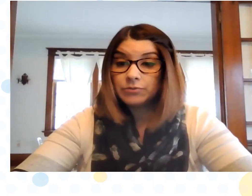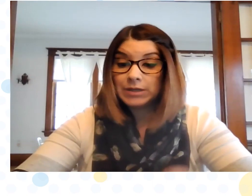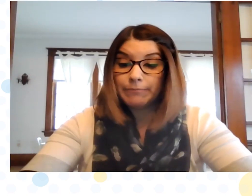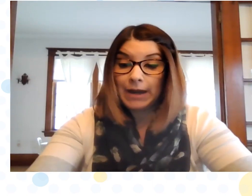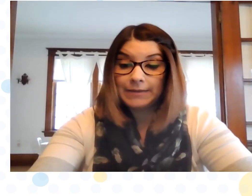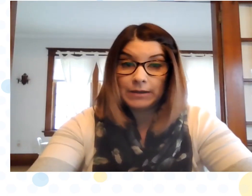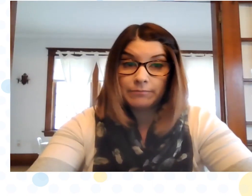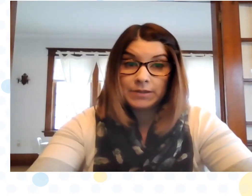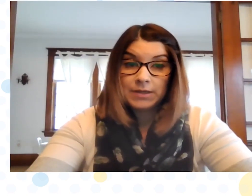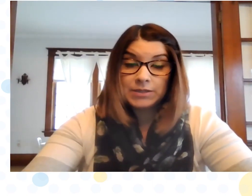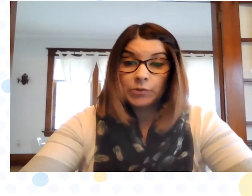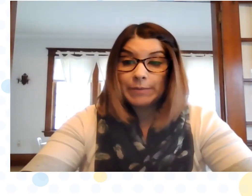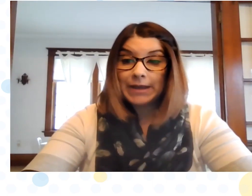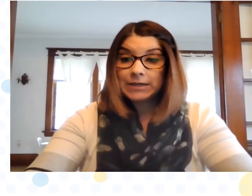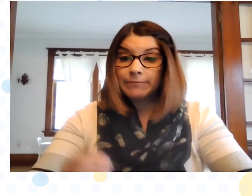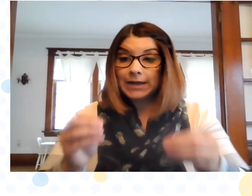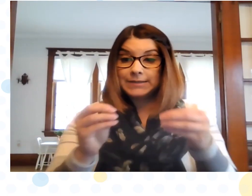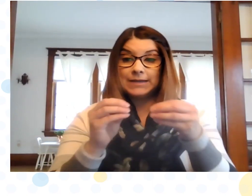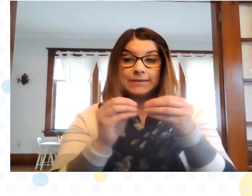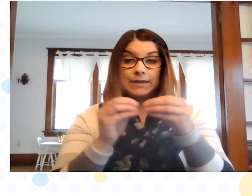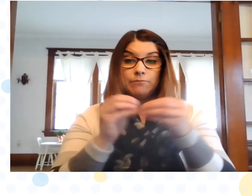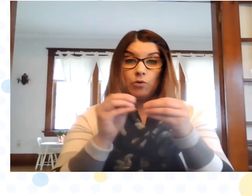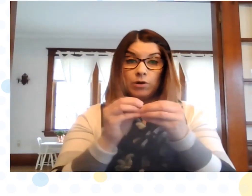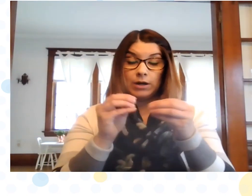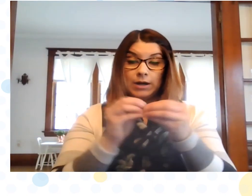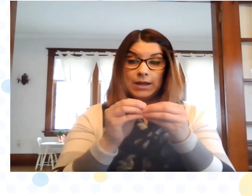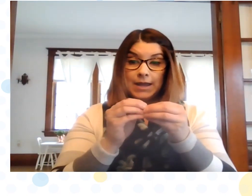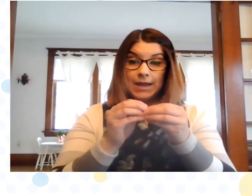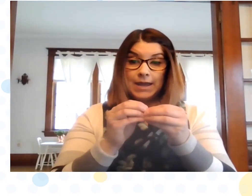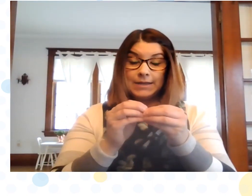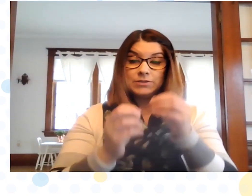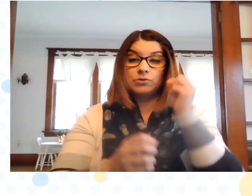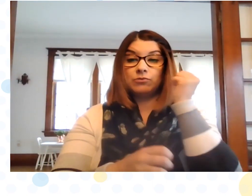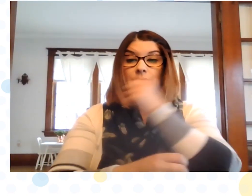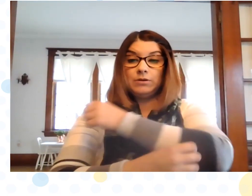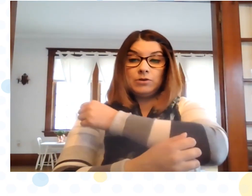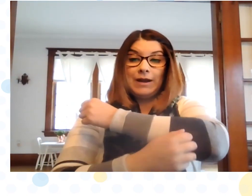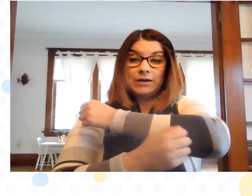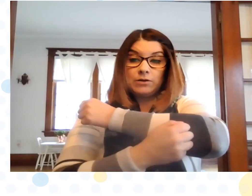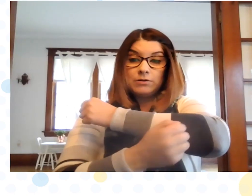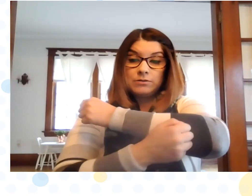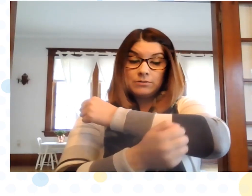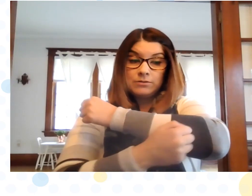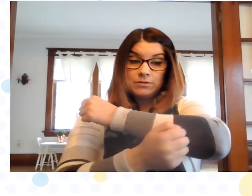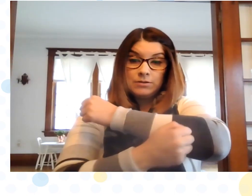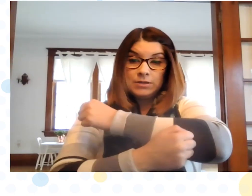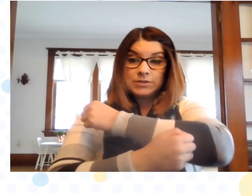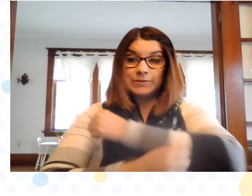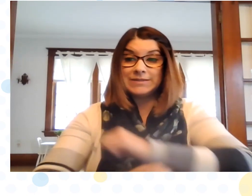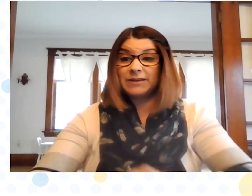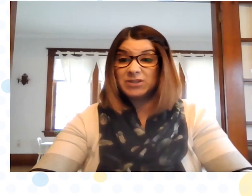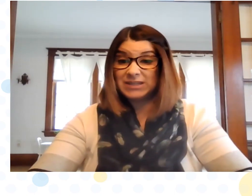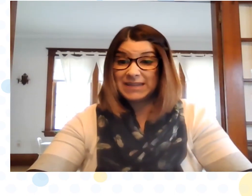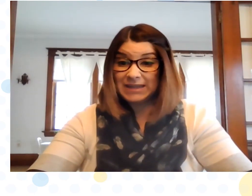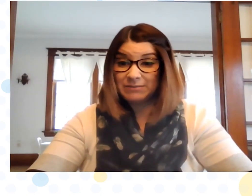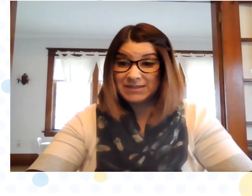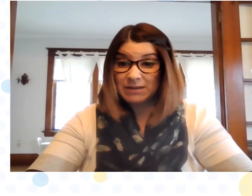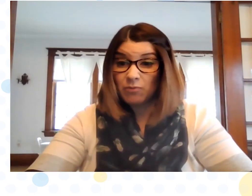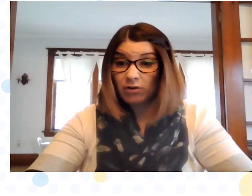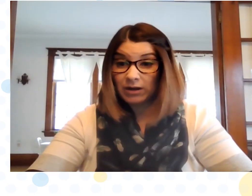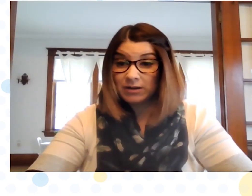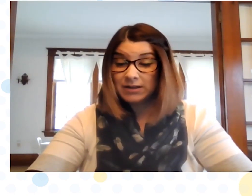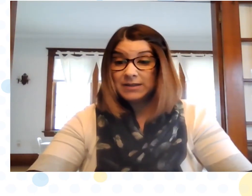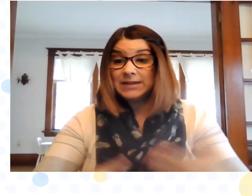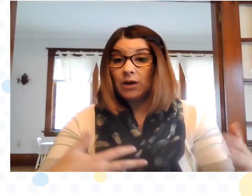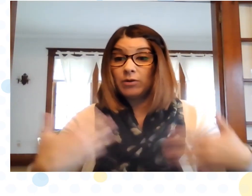can start to combine them. So we might combine a sign like more and cracker. So instead of just getting